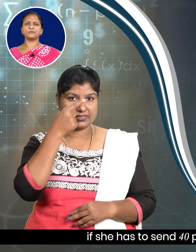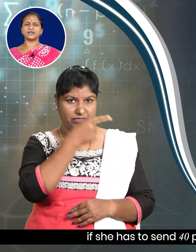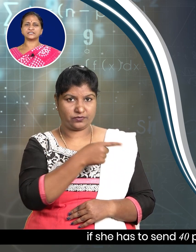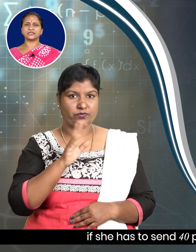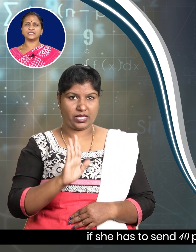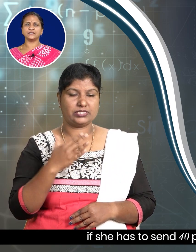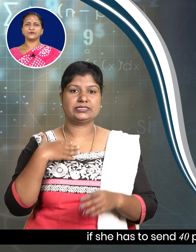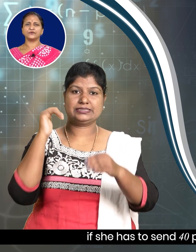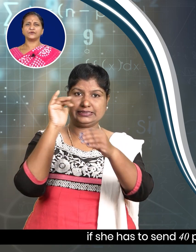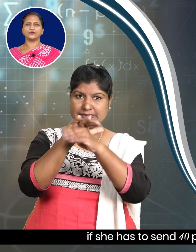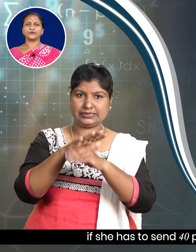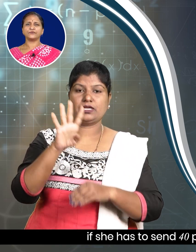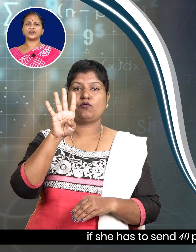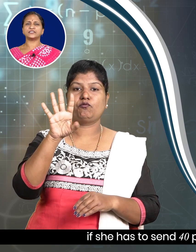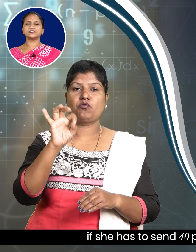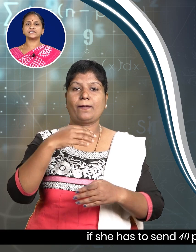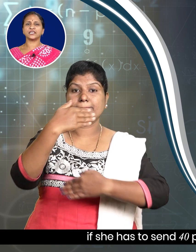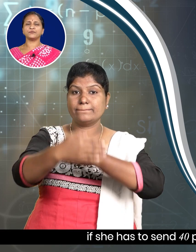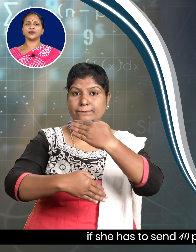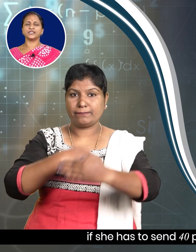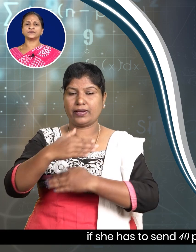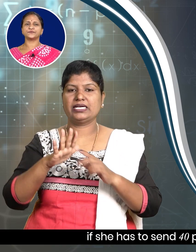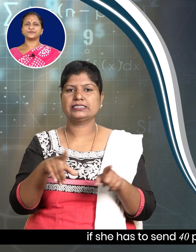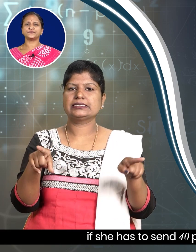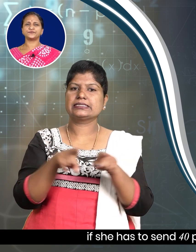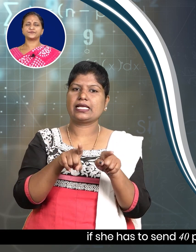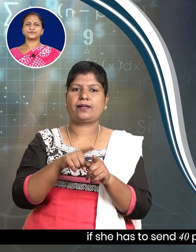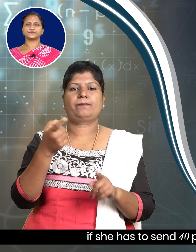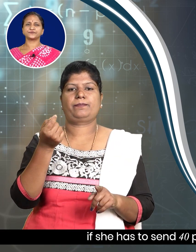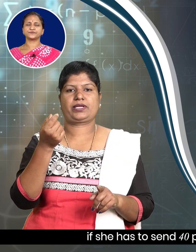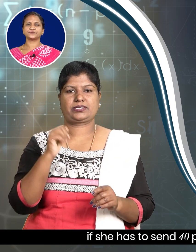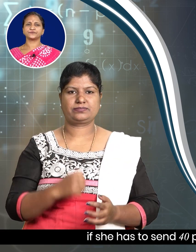40 parcels for the same money,